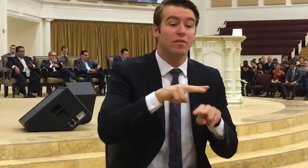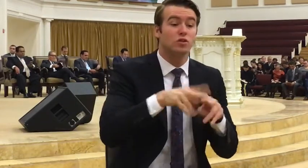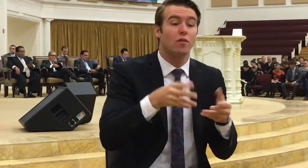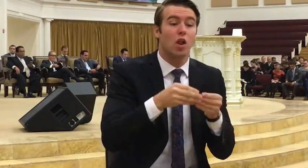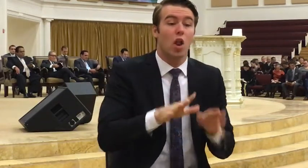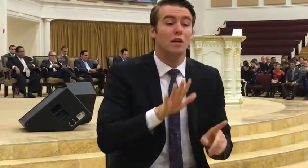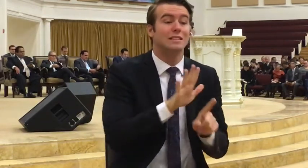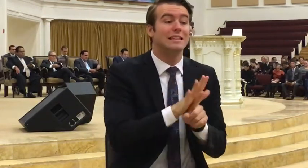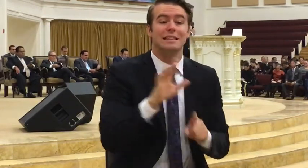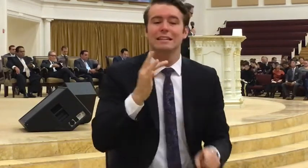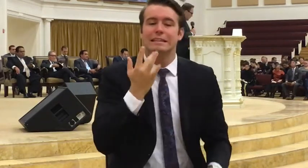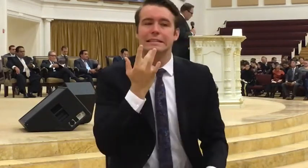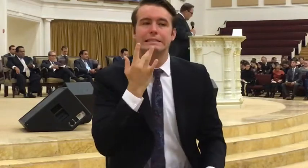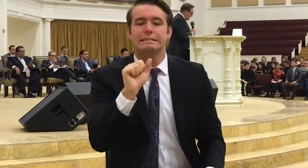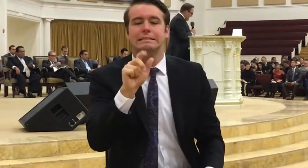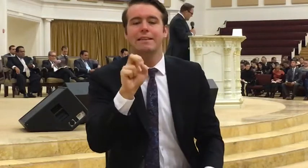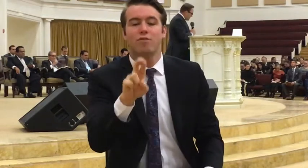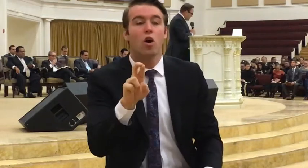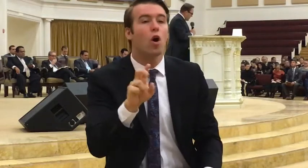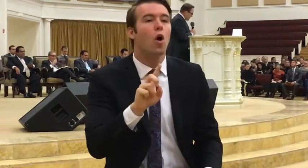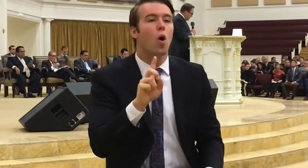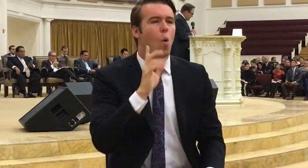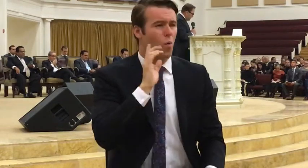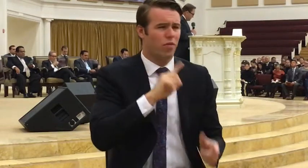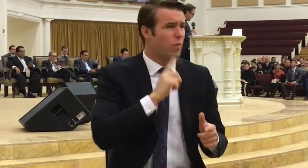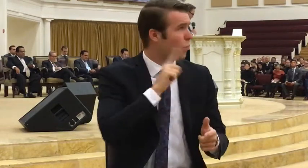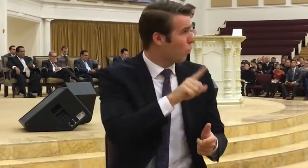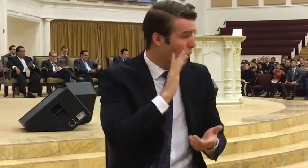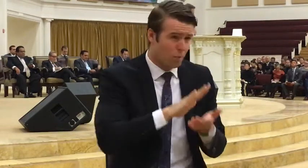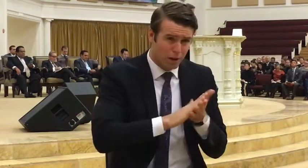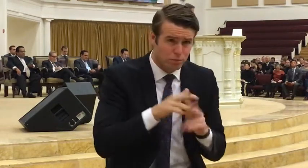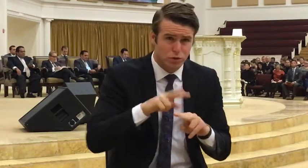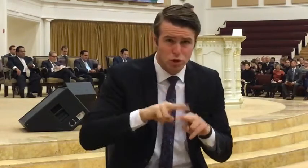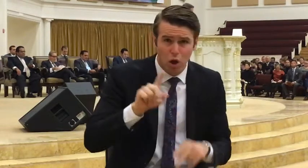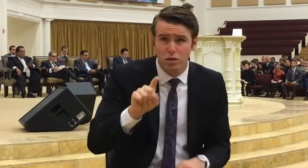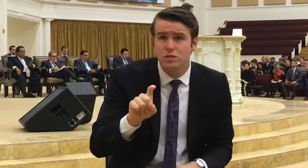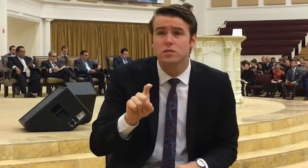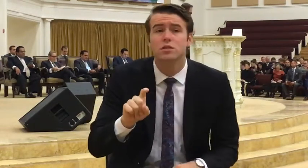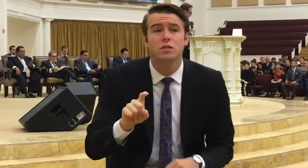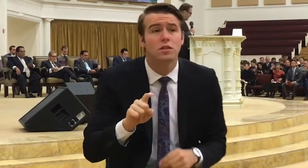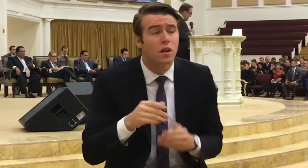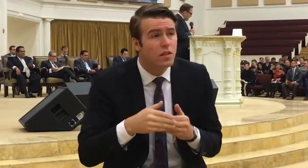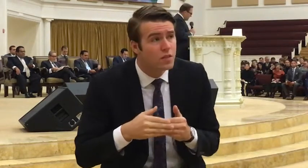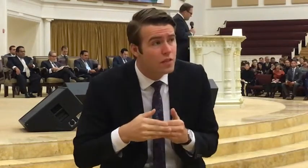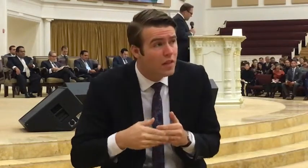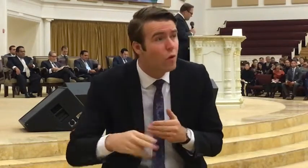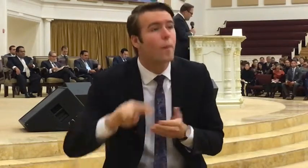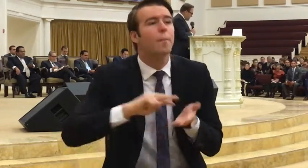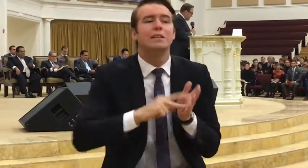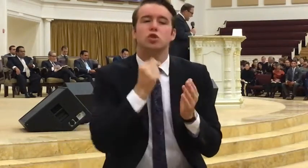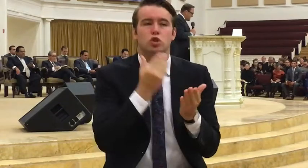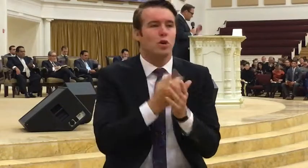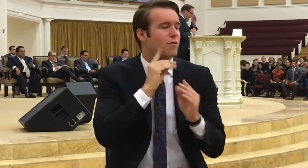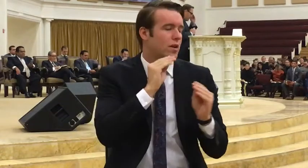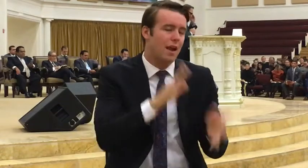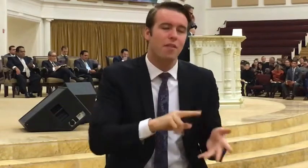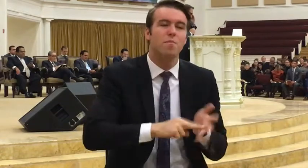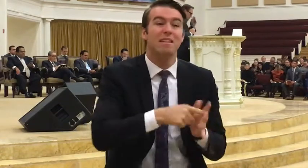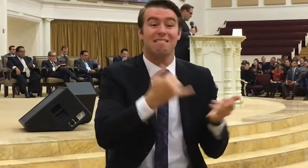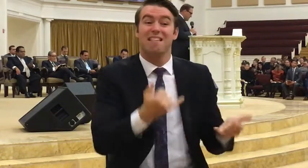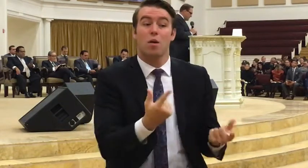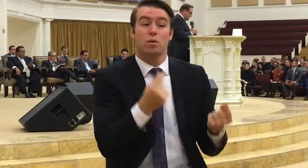his savor, wherewith shall it be salted? It is thenceforth good for nothing but to be cast